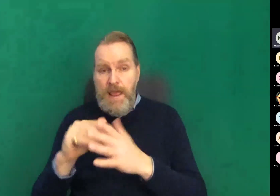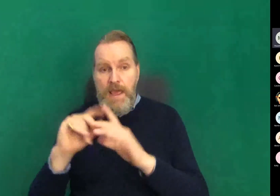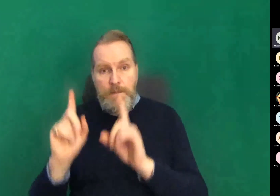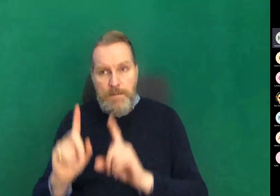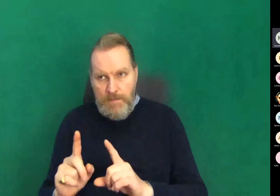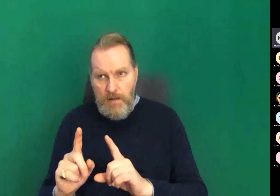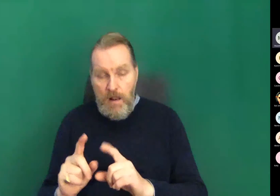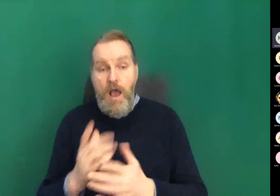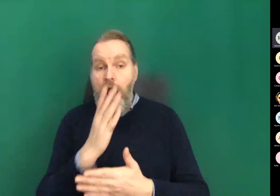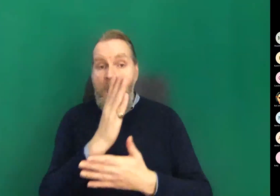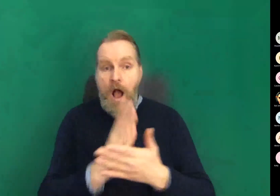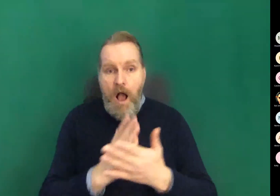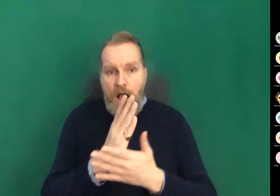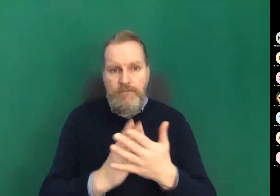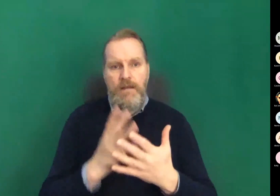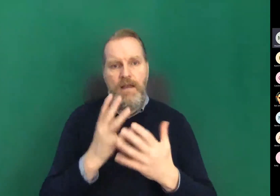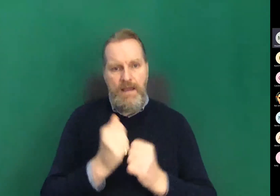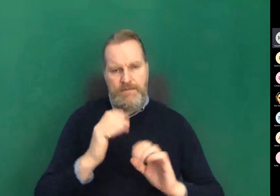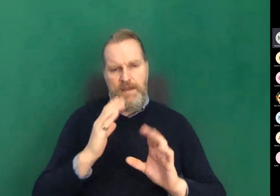hidden disabilities.